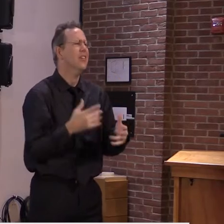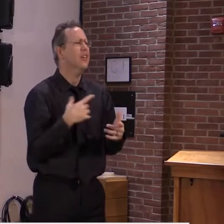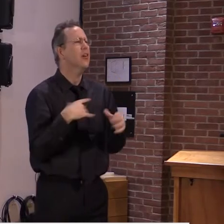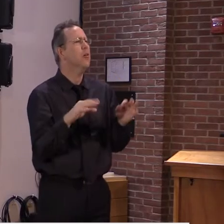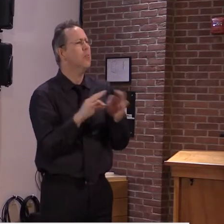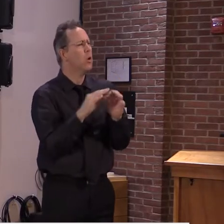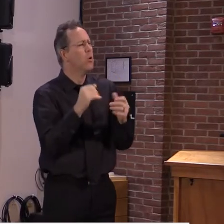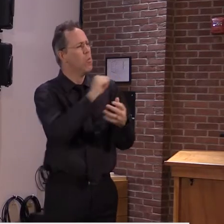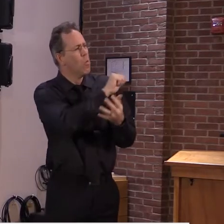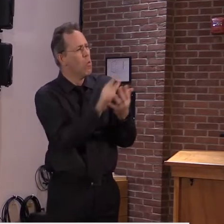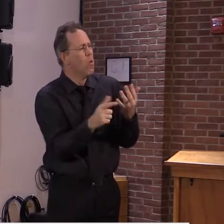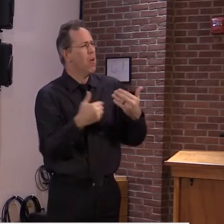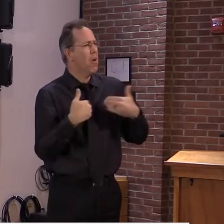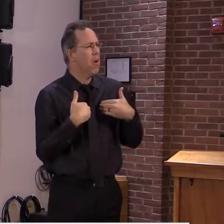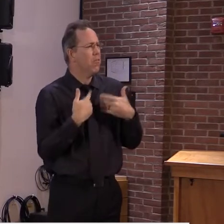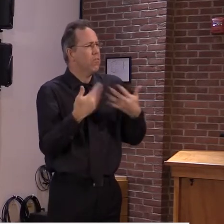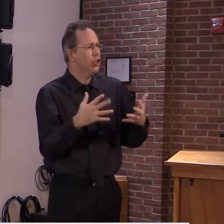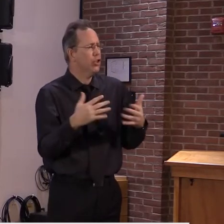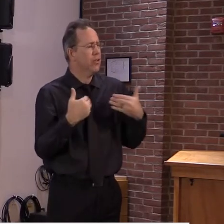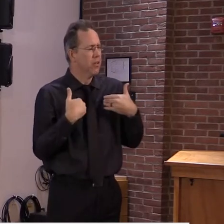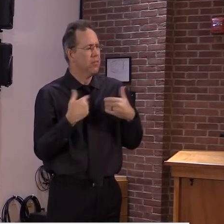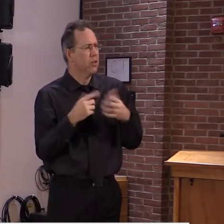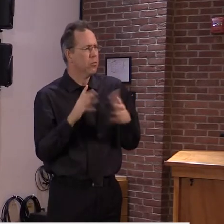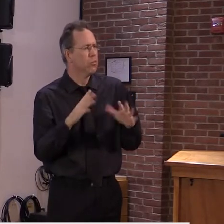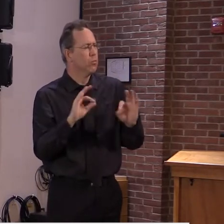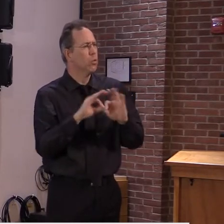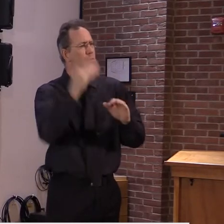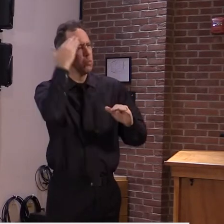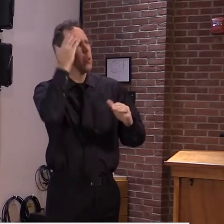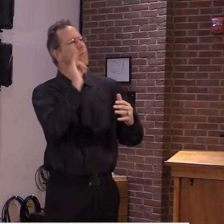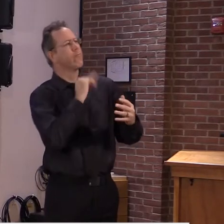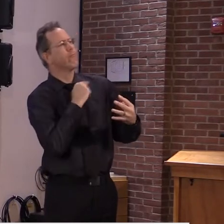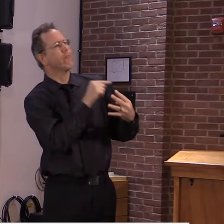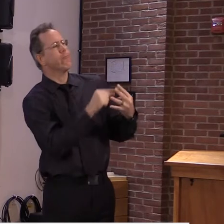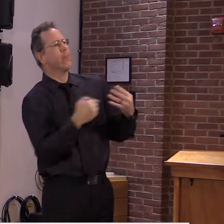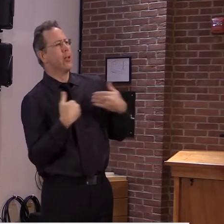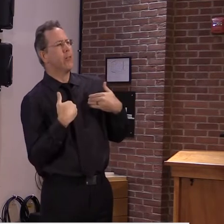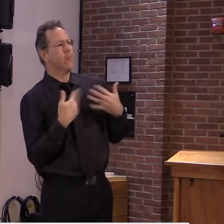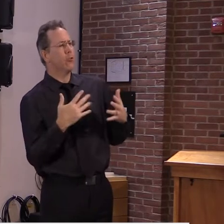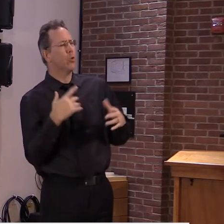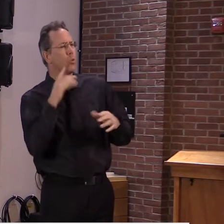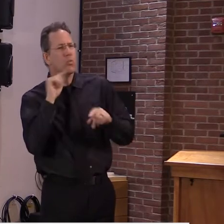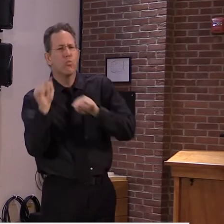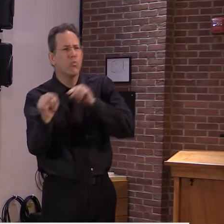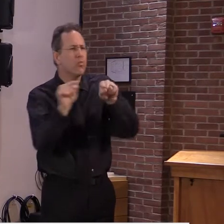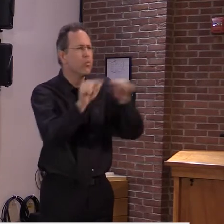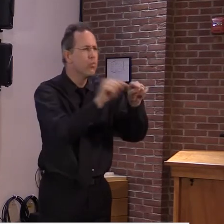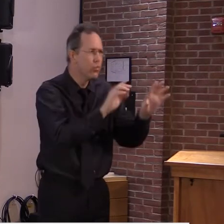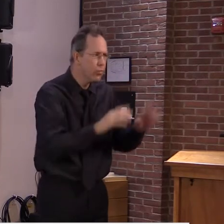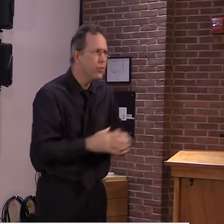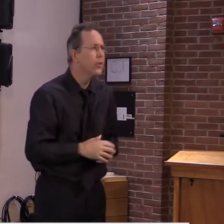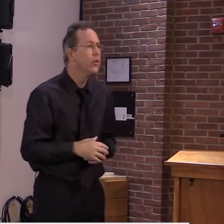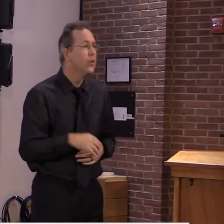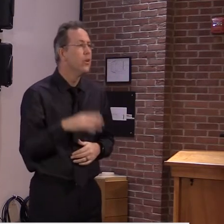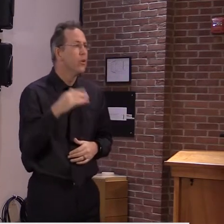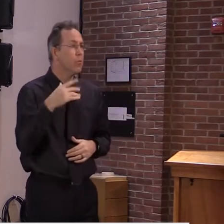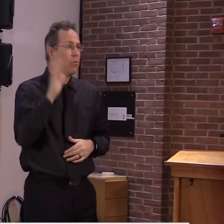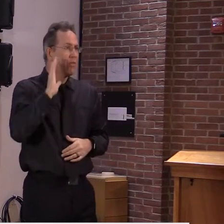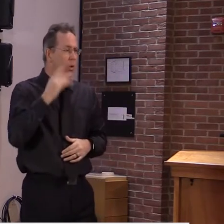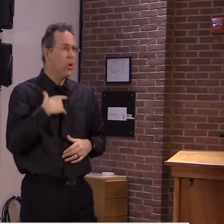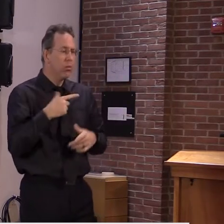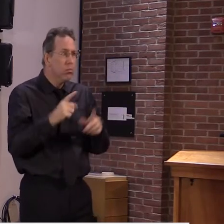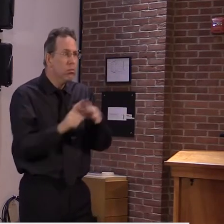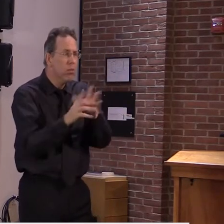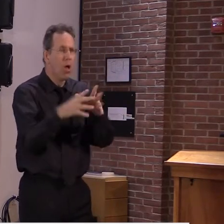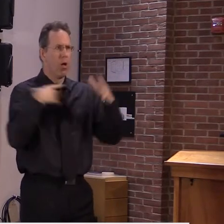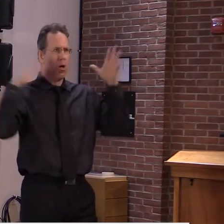so that we can immediately work with all of them to make sure that containment is the ultimate result. And that's really